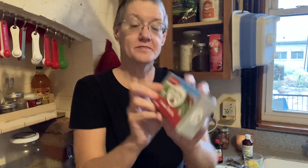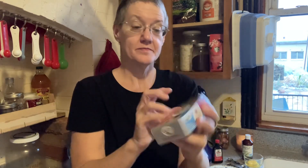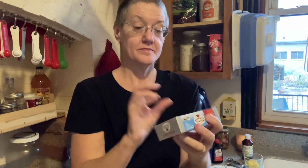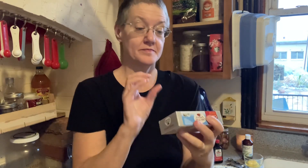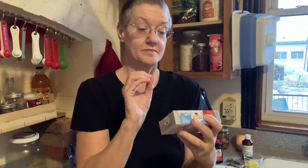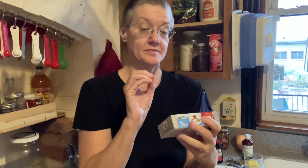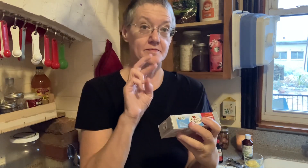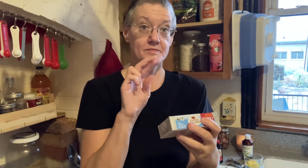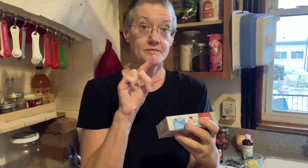Valley,